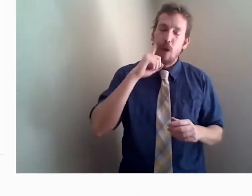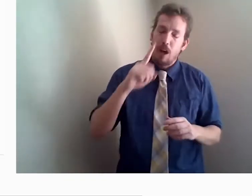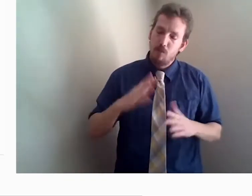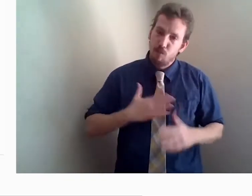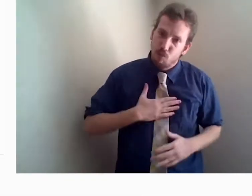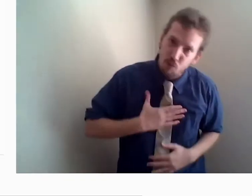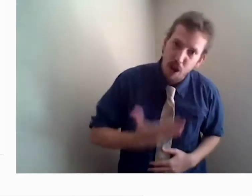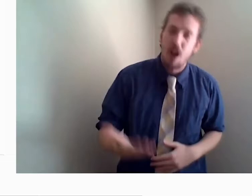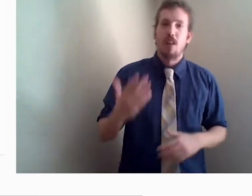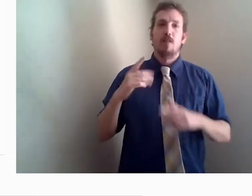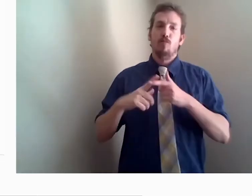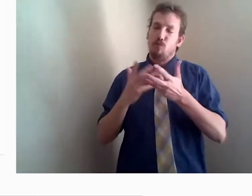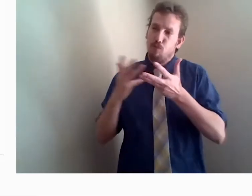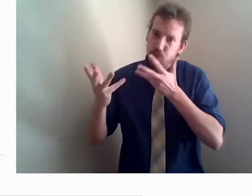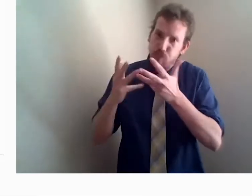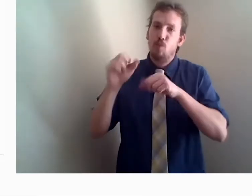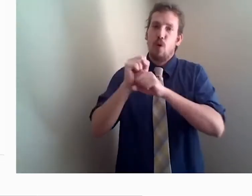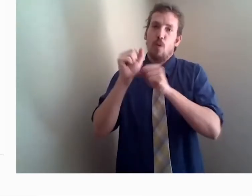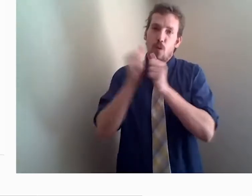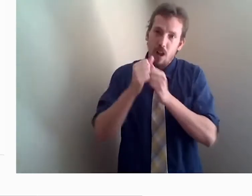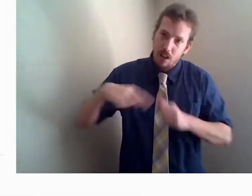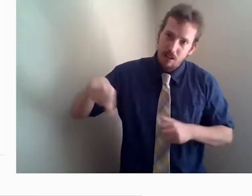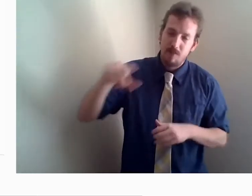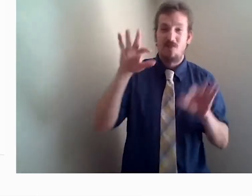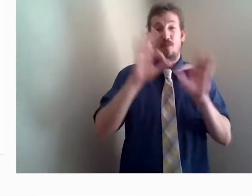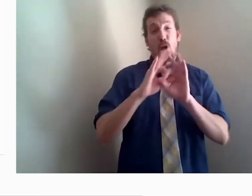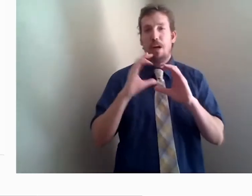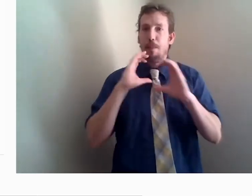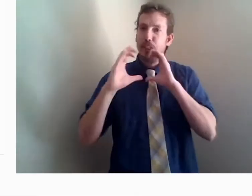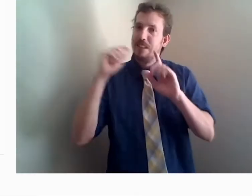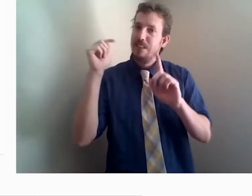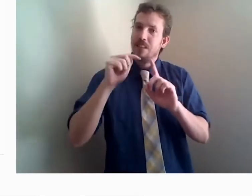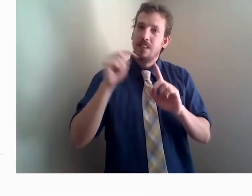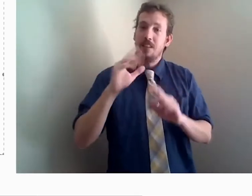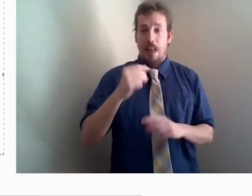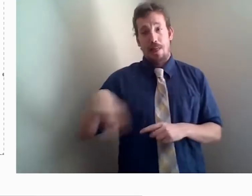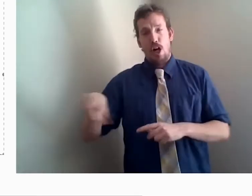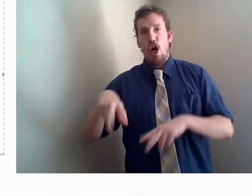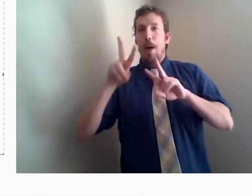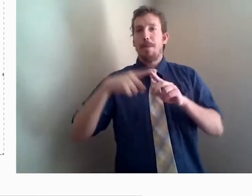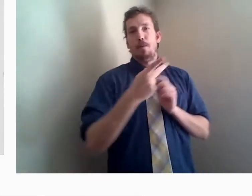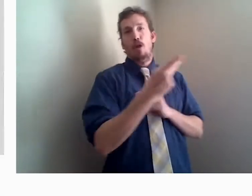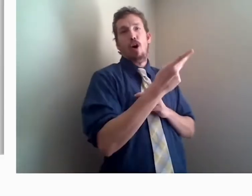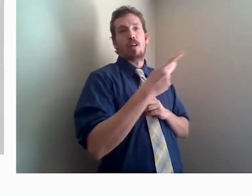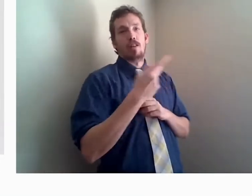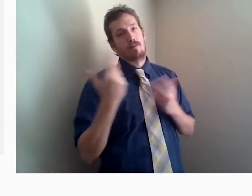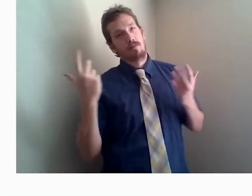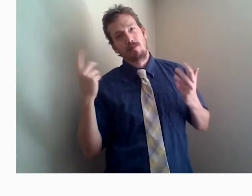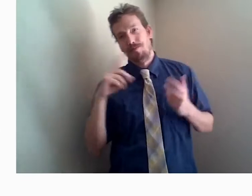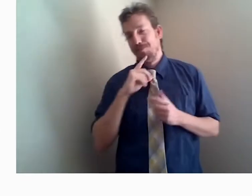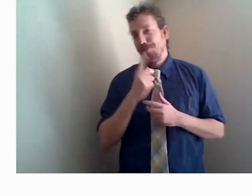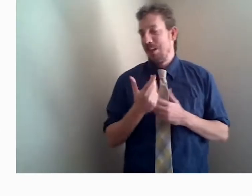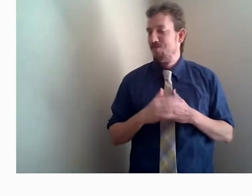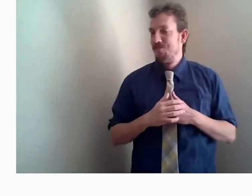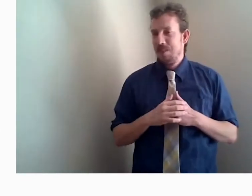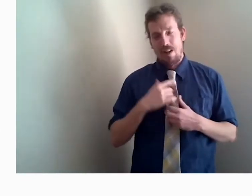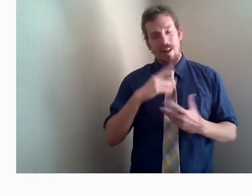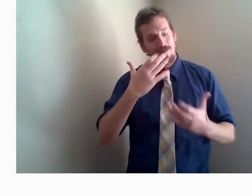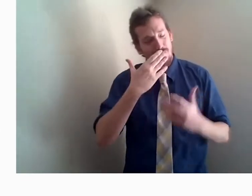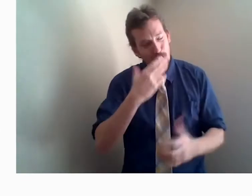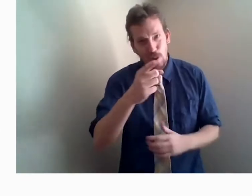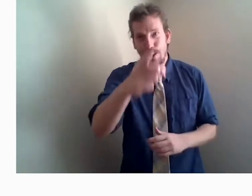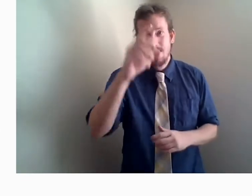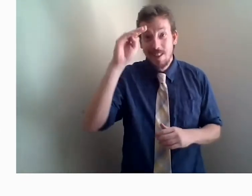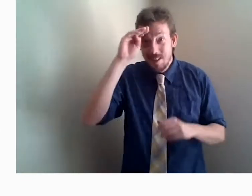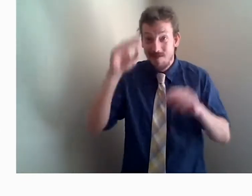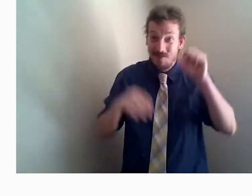So I truly thank you for willing to be able to work with us as a team, for your communication skills. We look